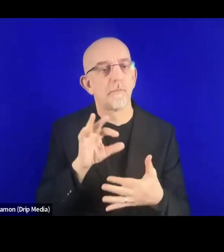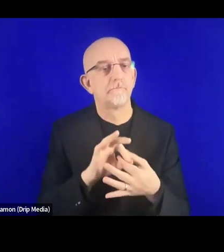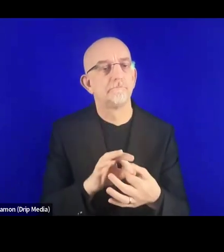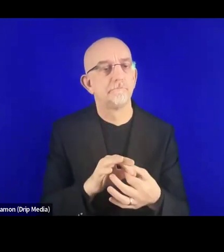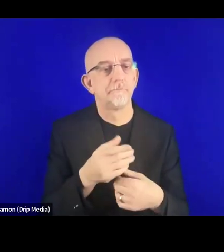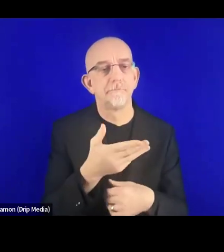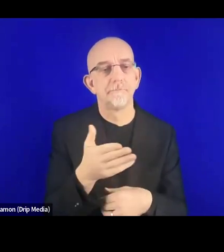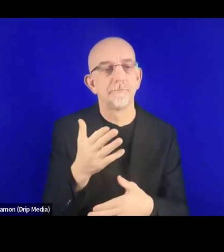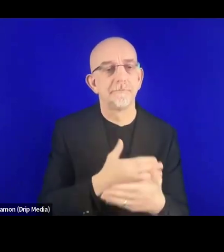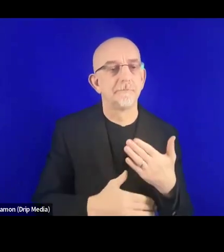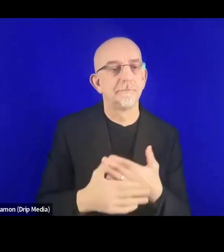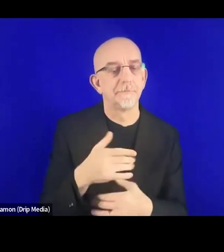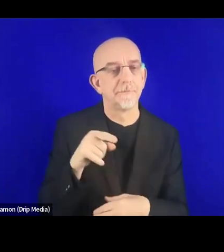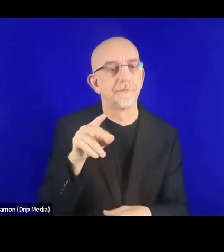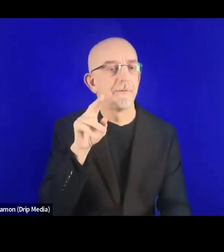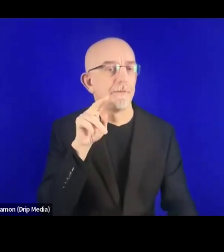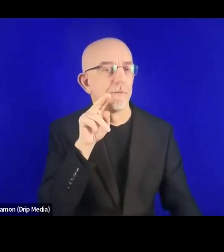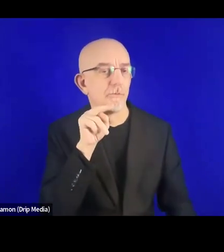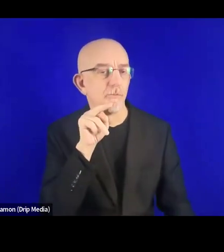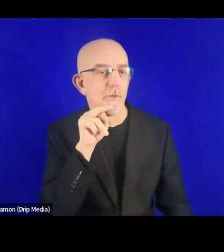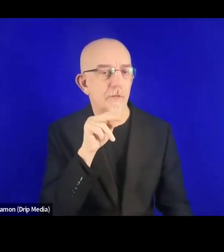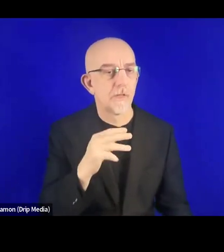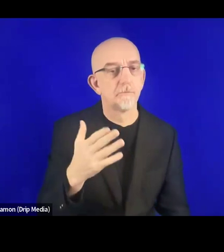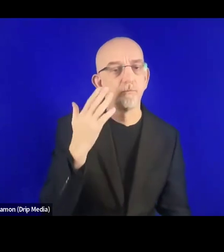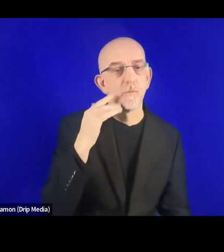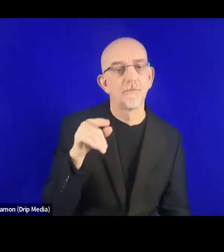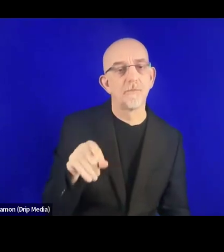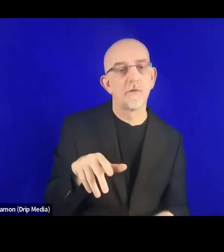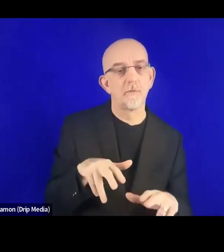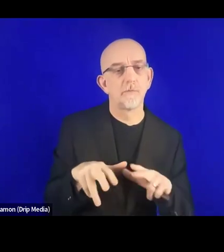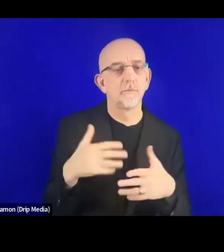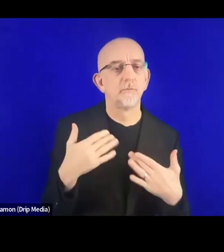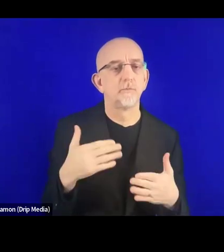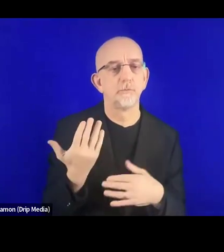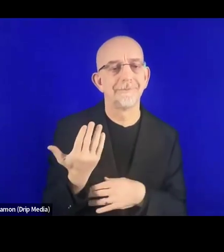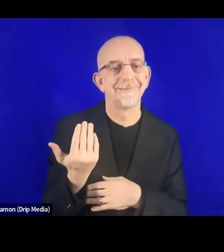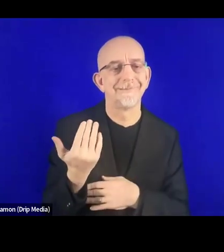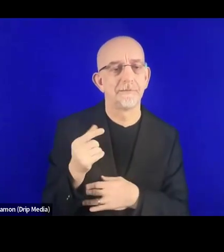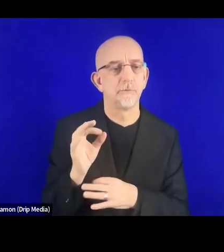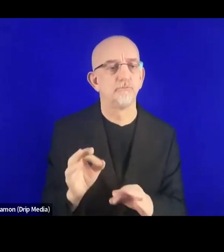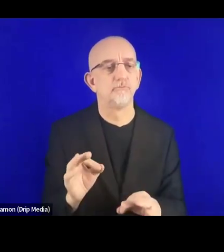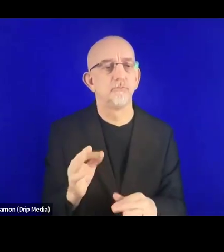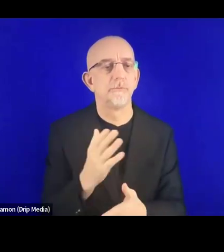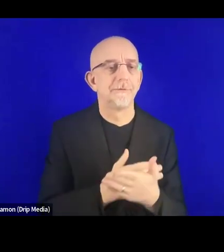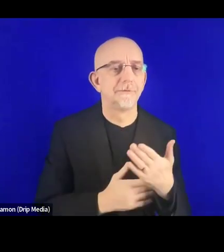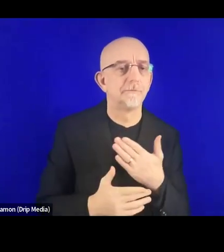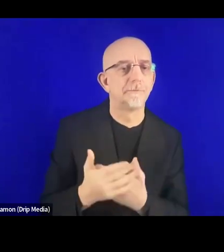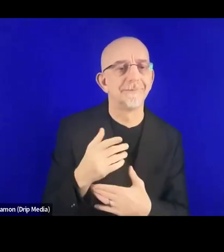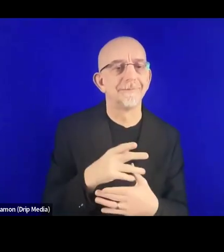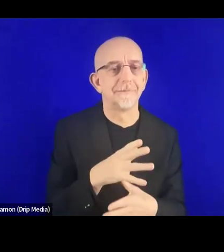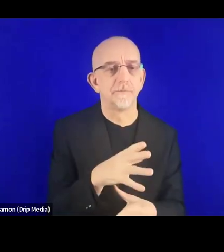that also had, a few references to social protection as an important instrument. So,